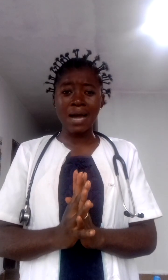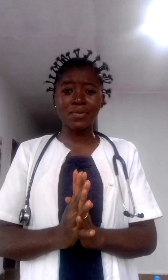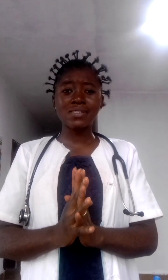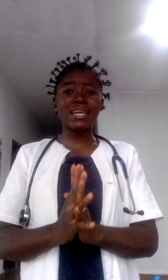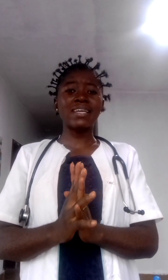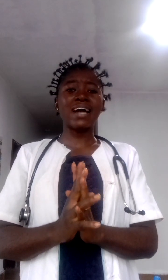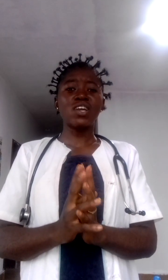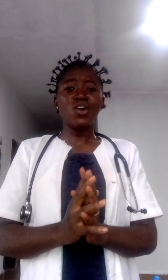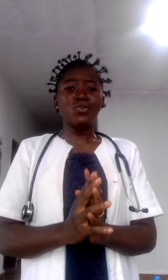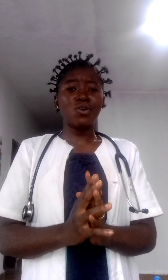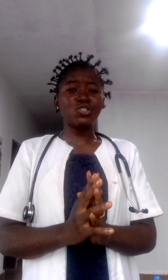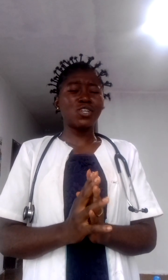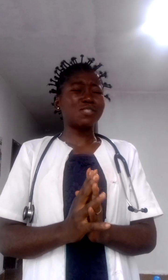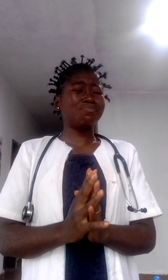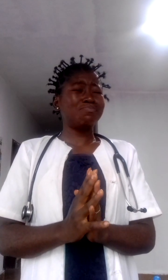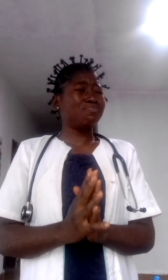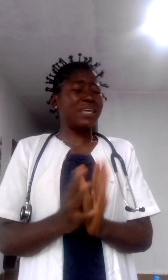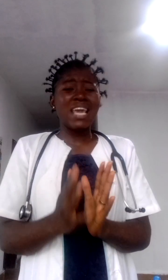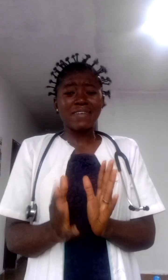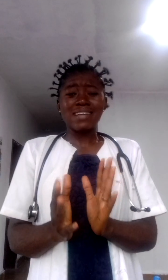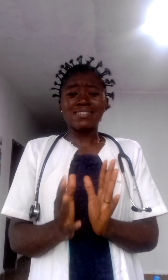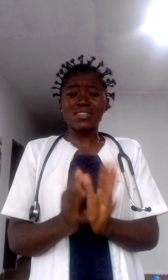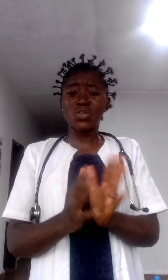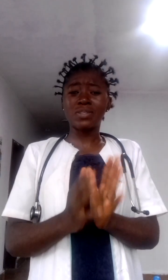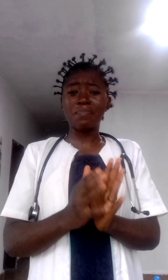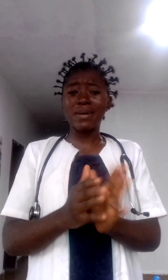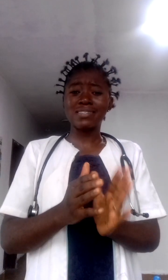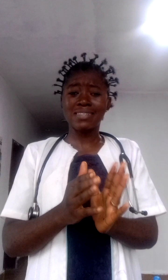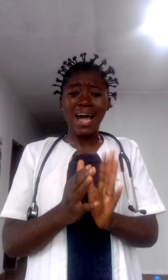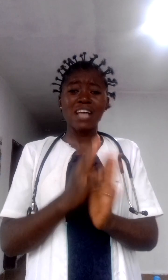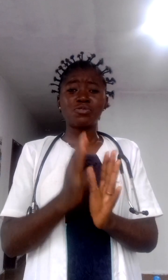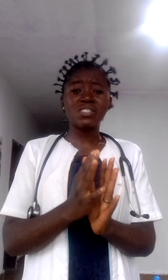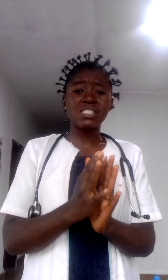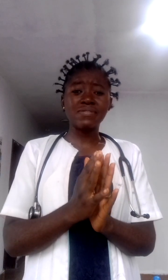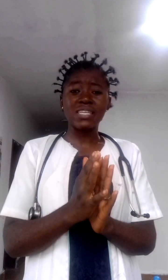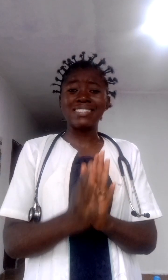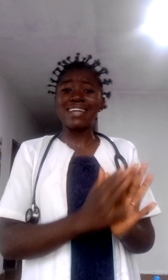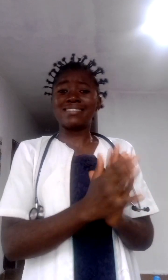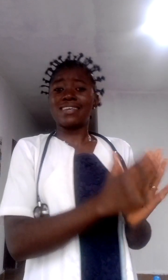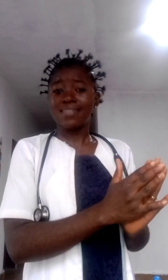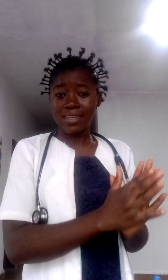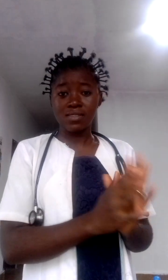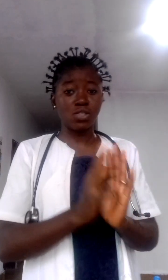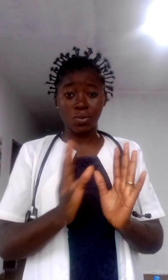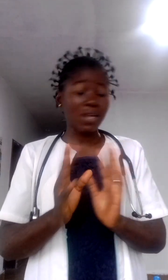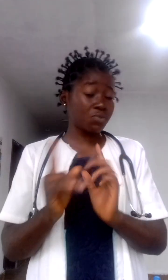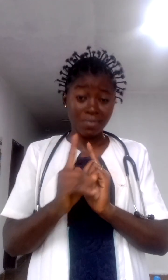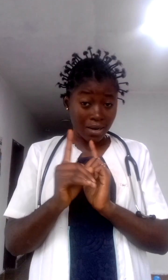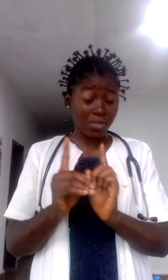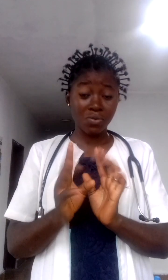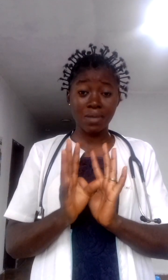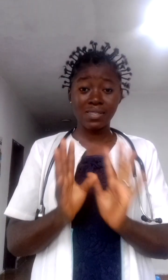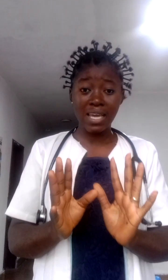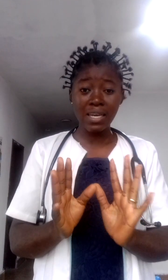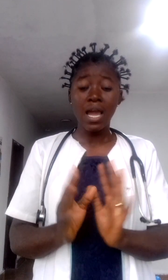I'm not saying that you should just behave as though the person has received a death sentence. No, that's not what I'm saying.